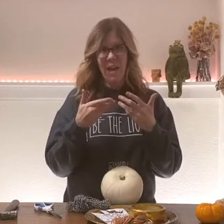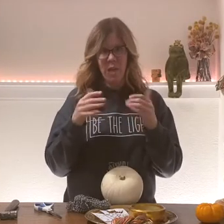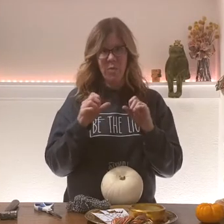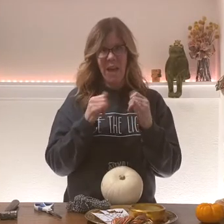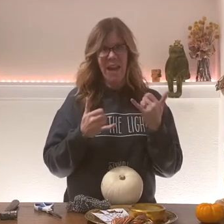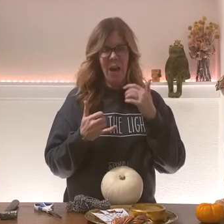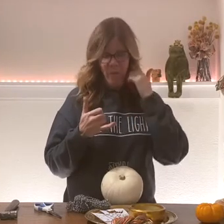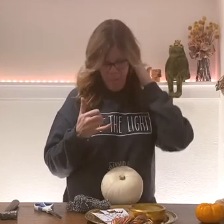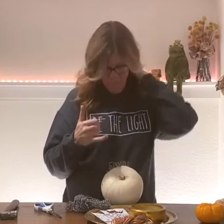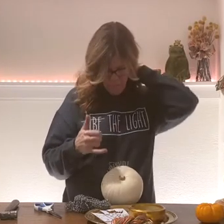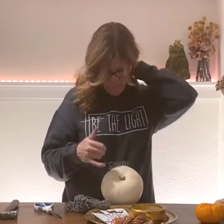do that now.